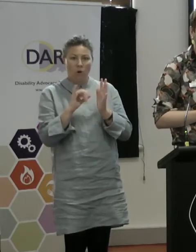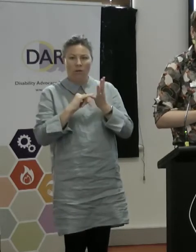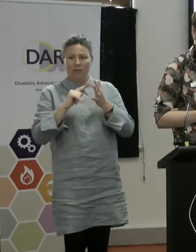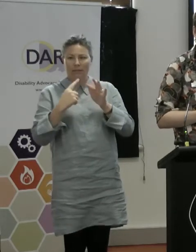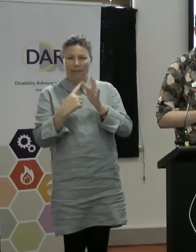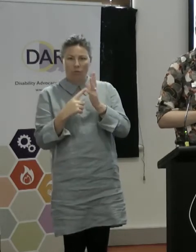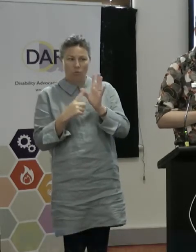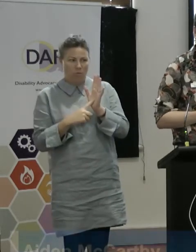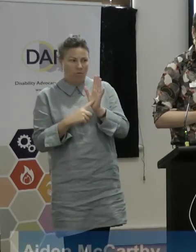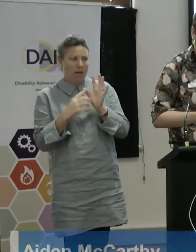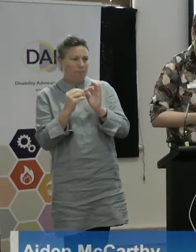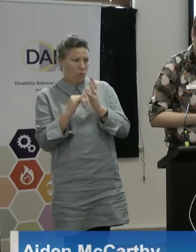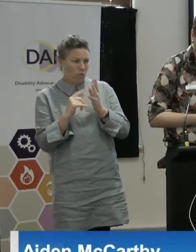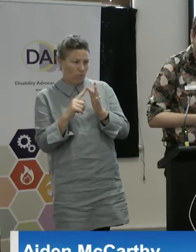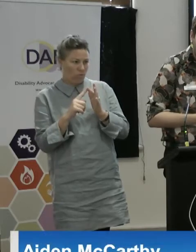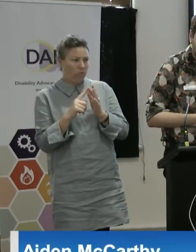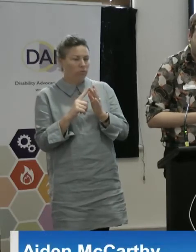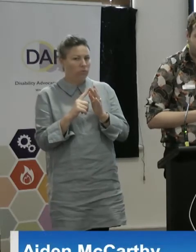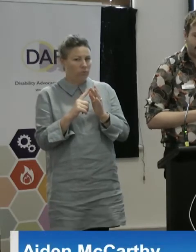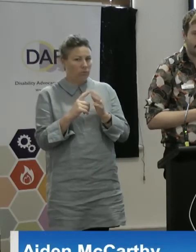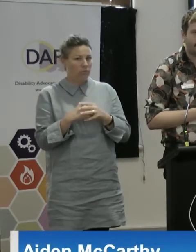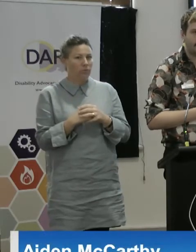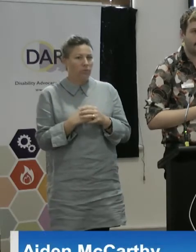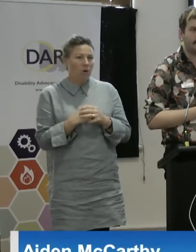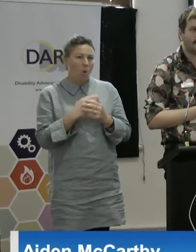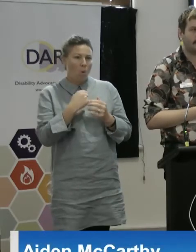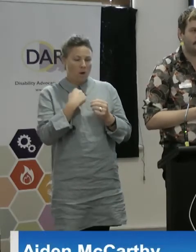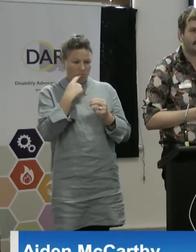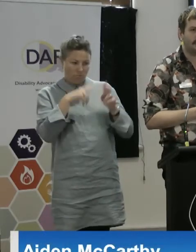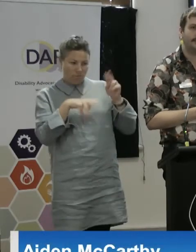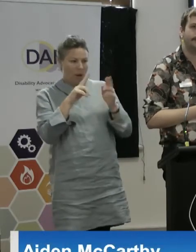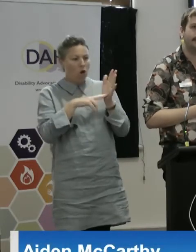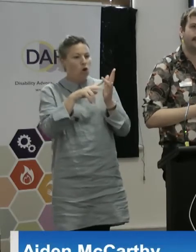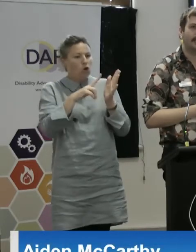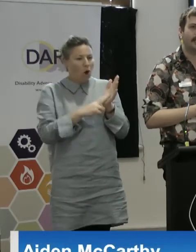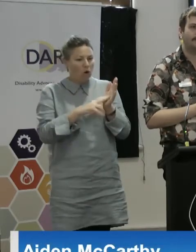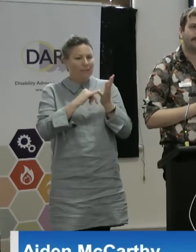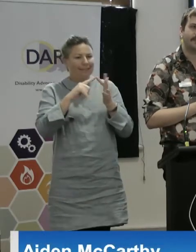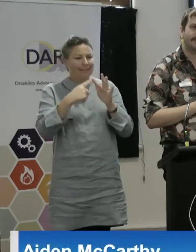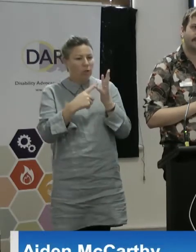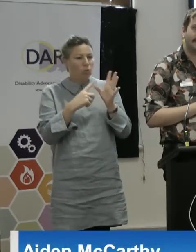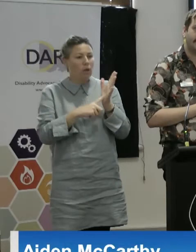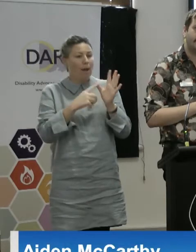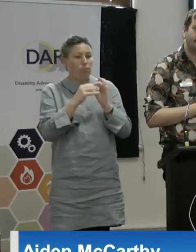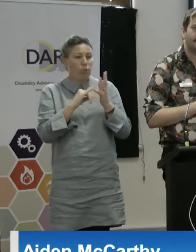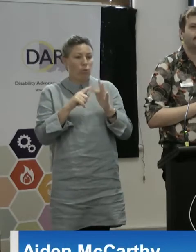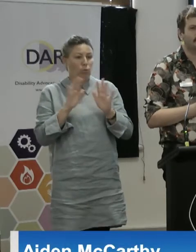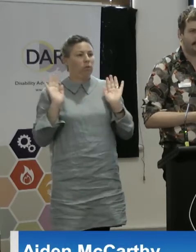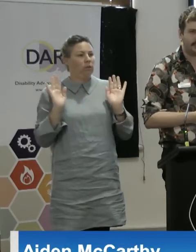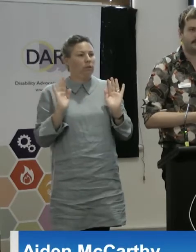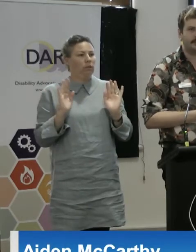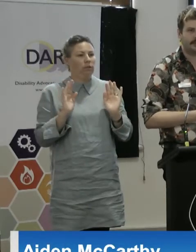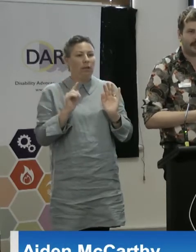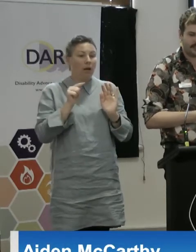assess the application, but non-sexual abuse alone it doesn't make